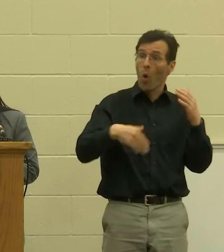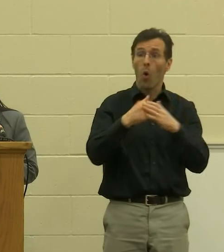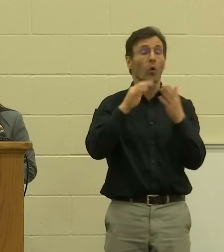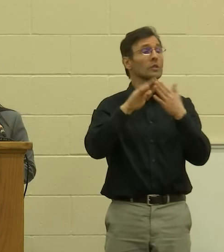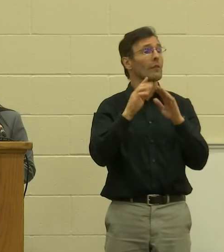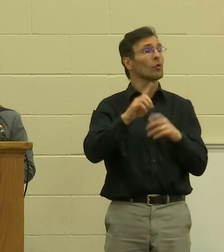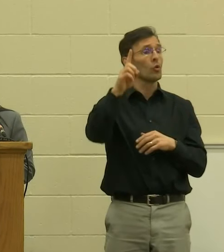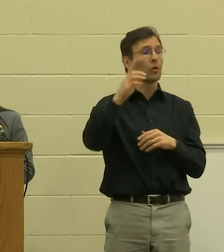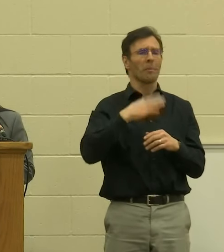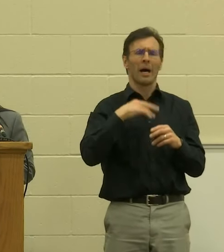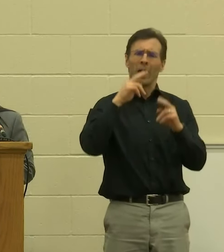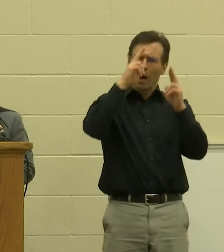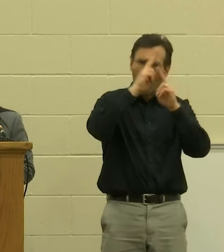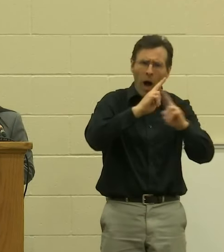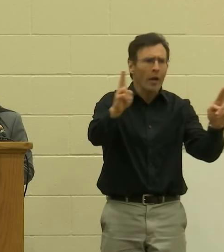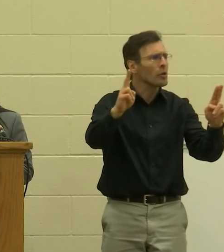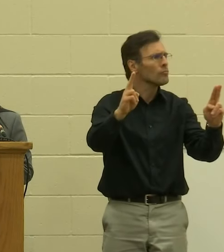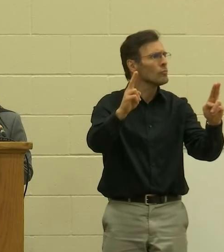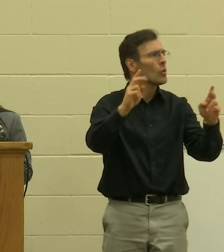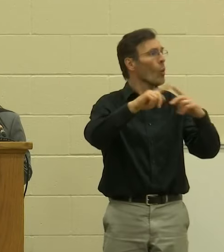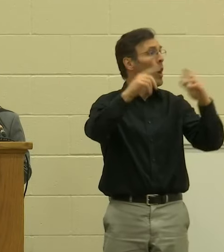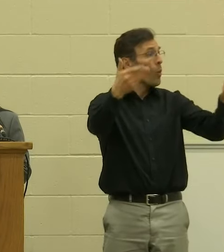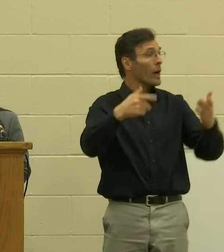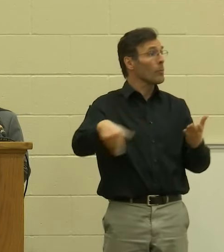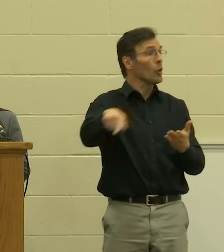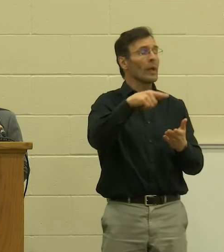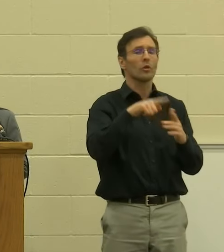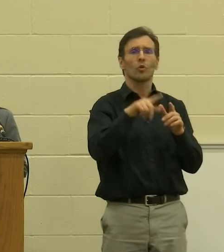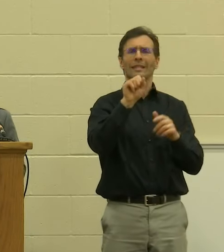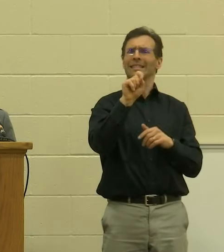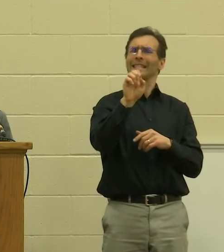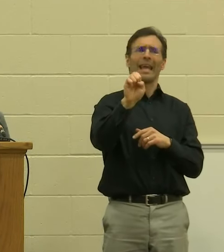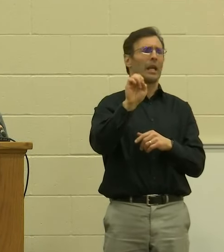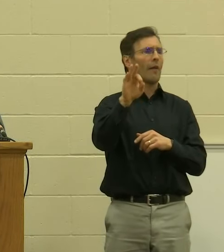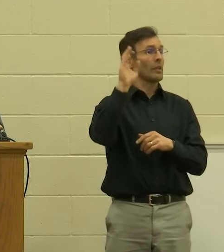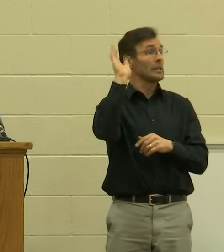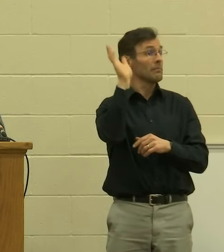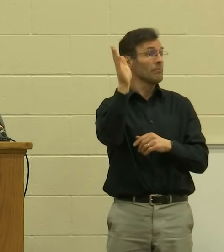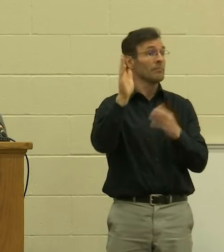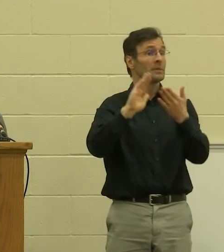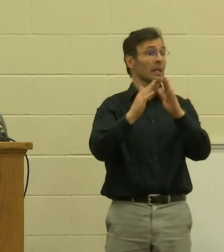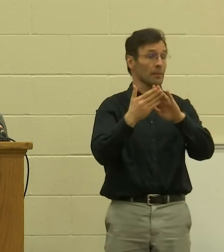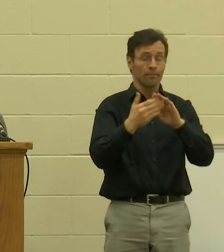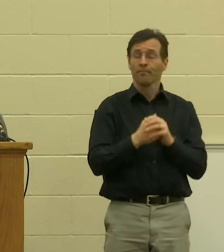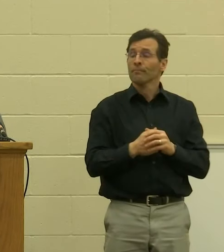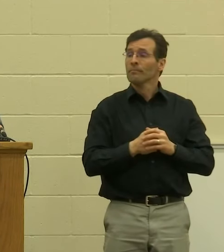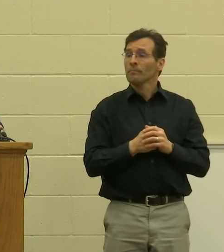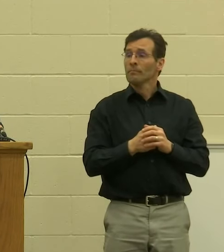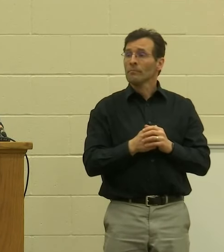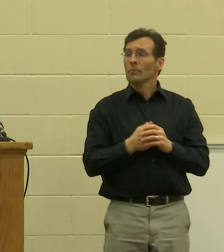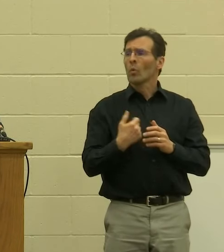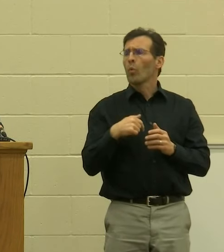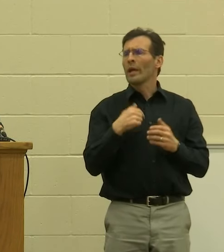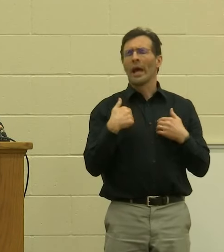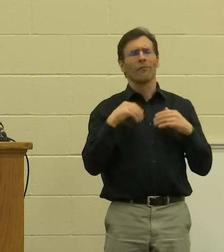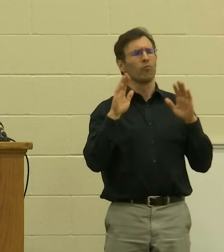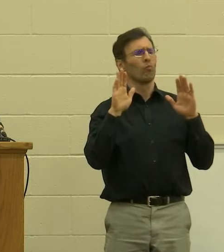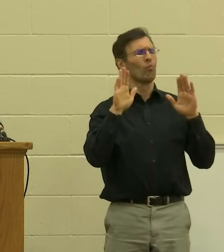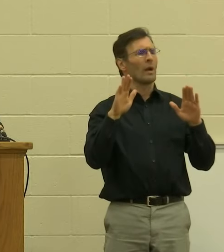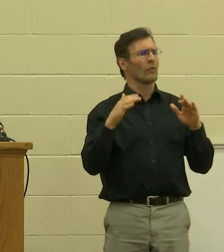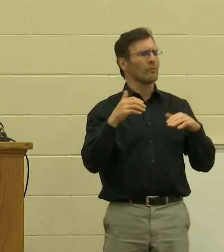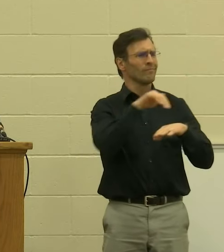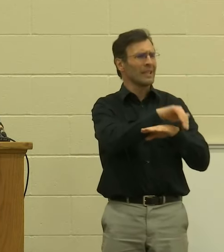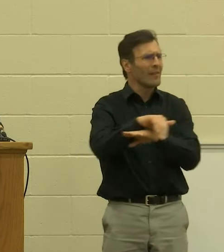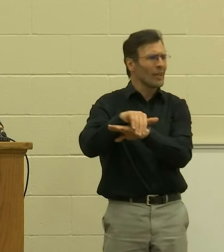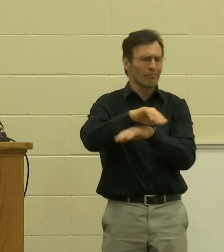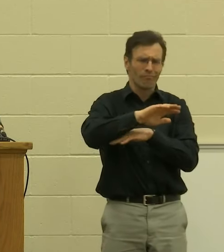is my absolute honor to welcome you all here to the State of the City. And we have a phenomenal evening lined up